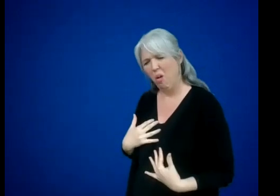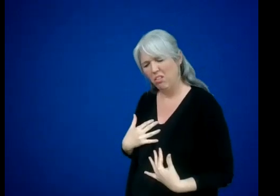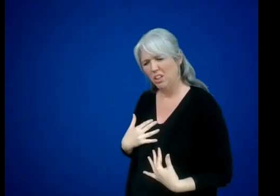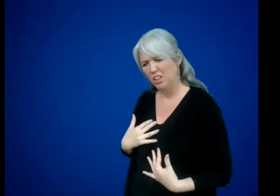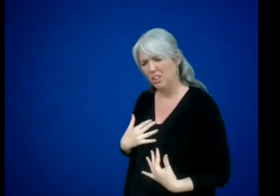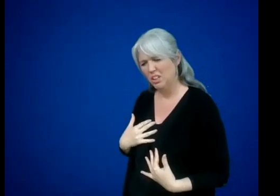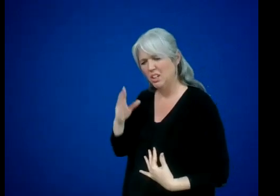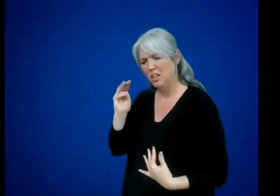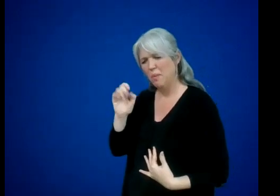he said.